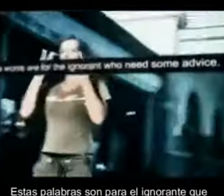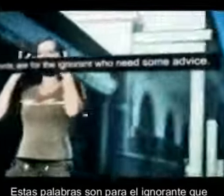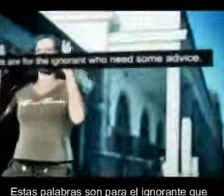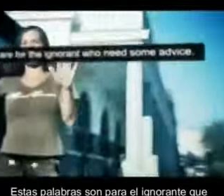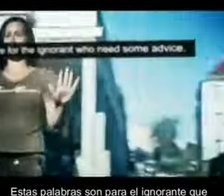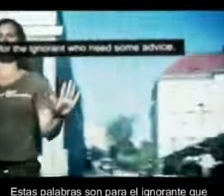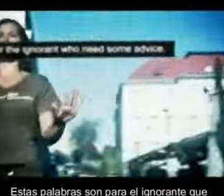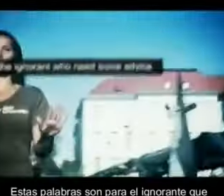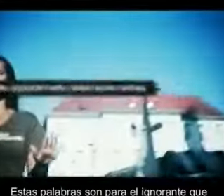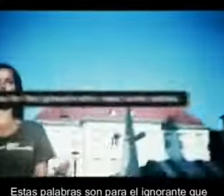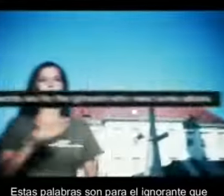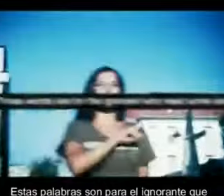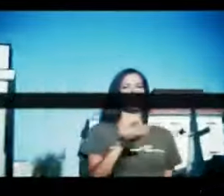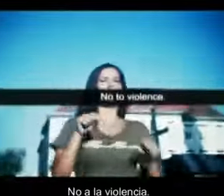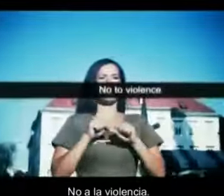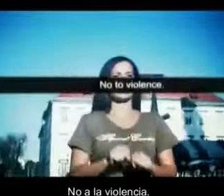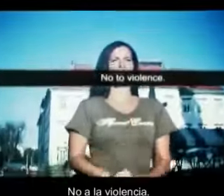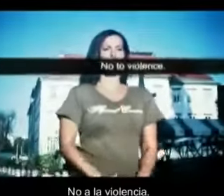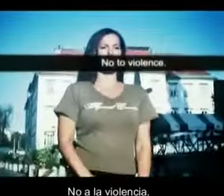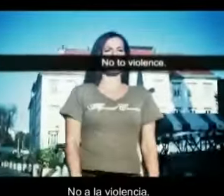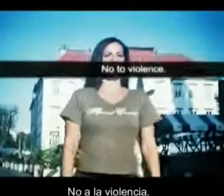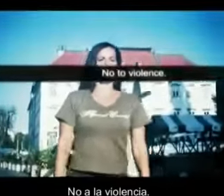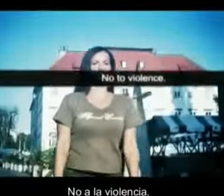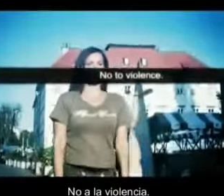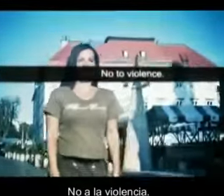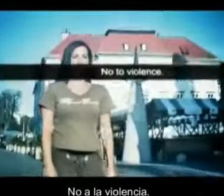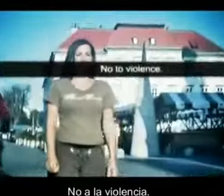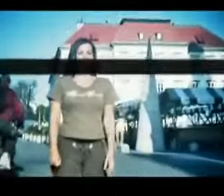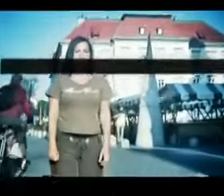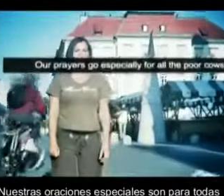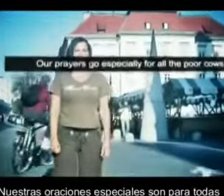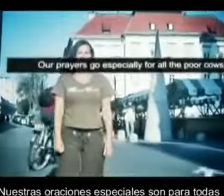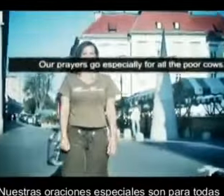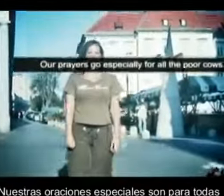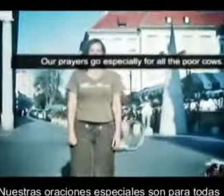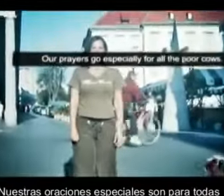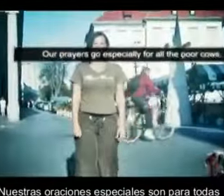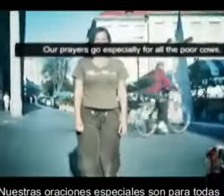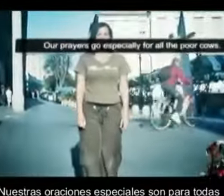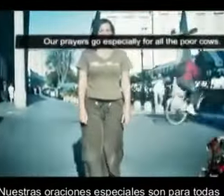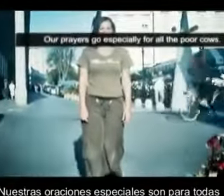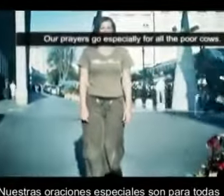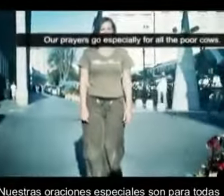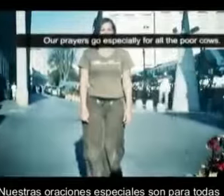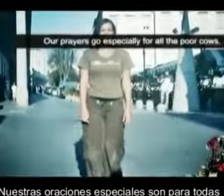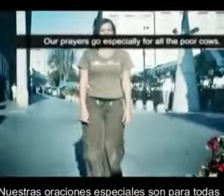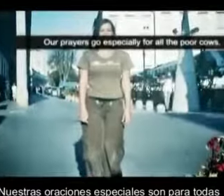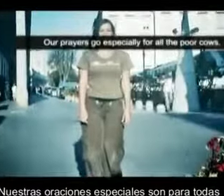who need some advice. No to violence. Our prayers go especially for all the poor